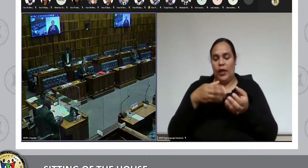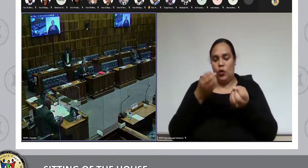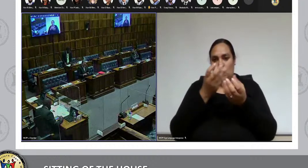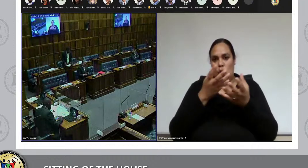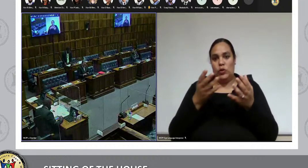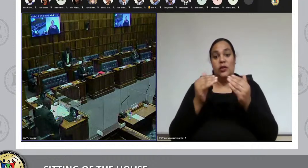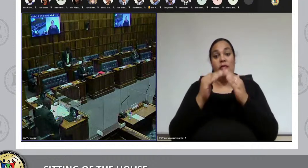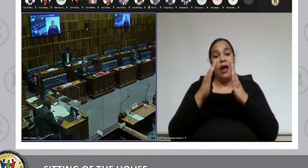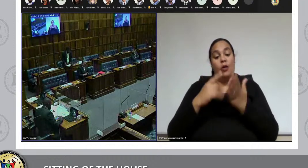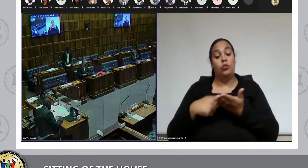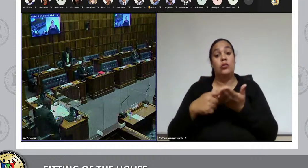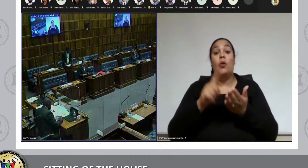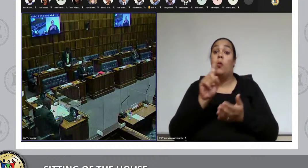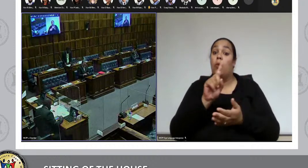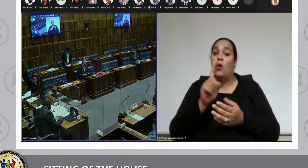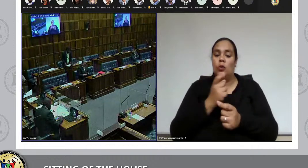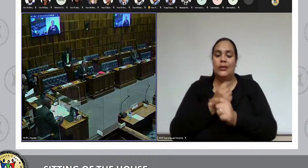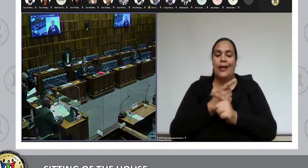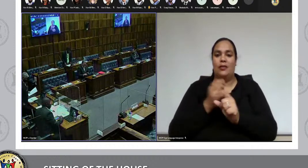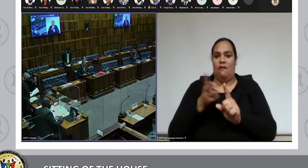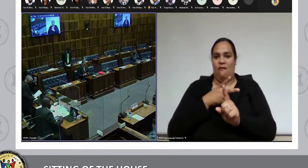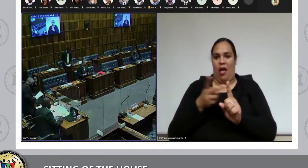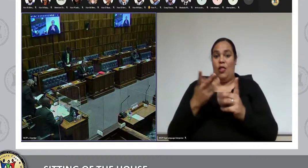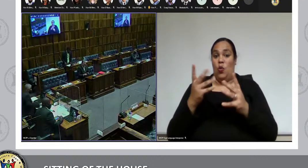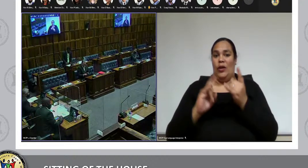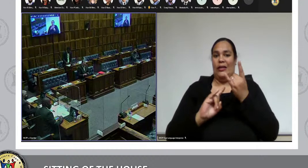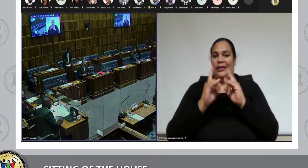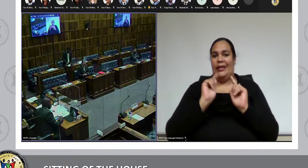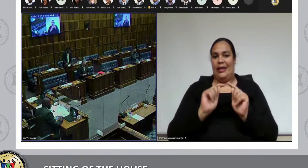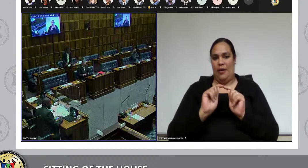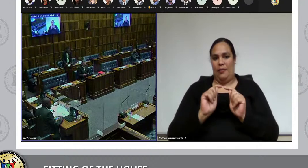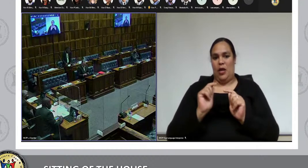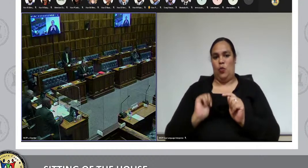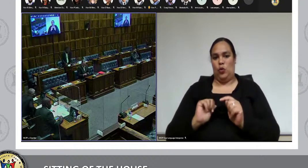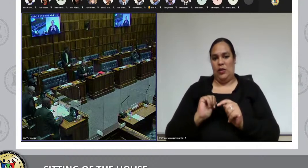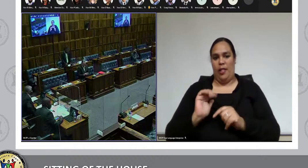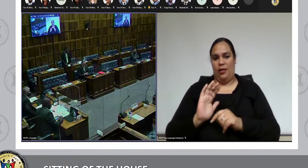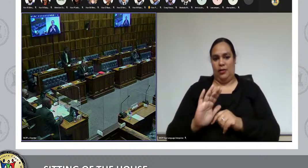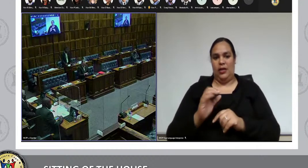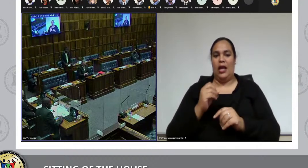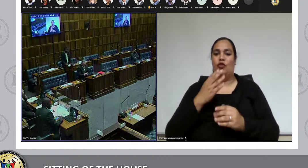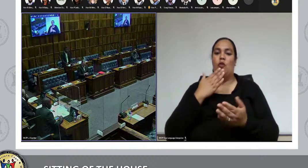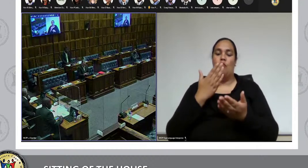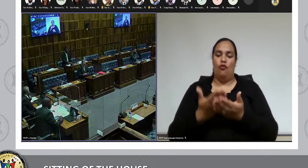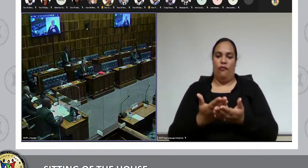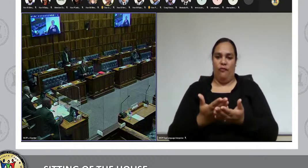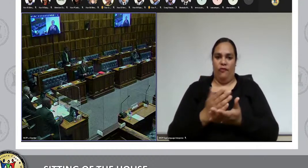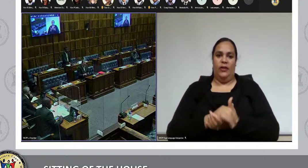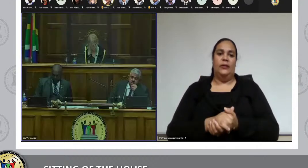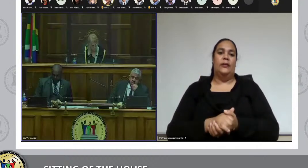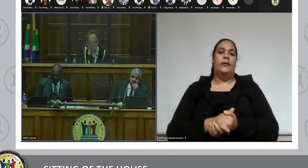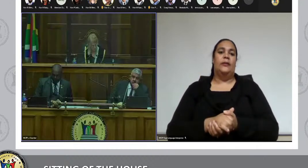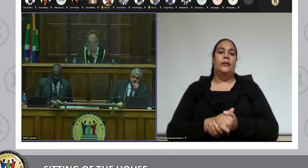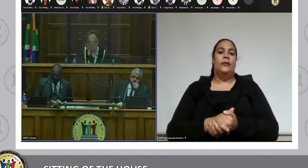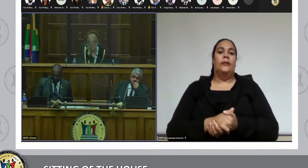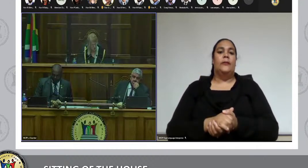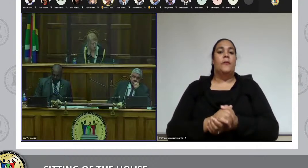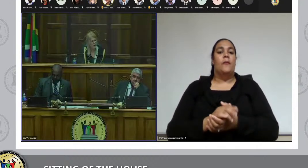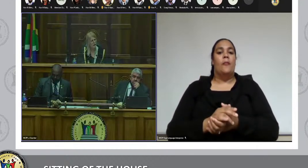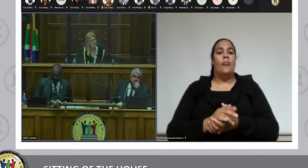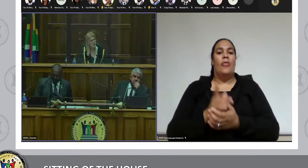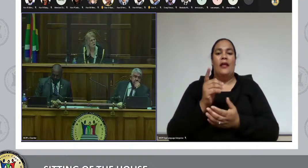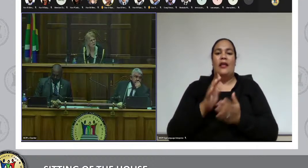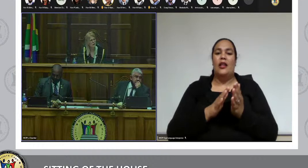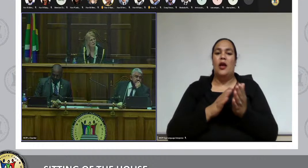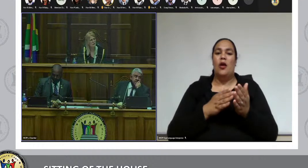that the House discuss taxi violence in the city of Cape Town municipality. I so move. Honourable Mvimbi, is that a